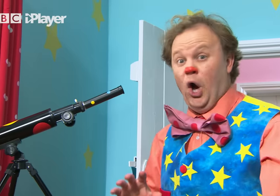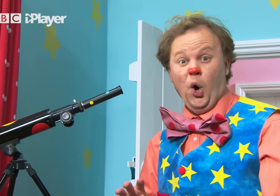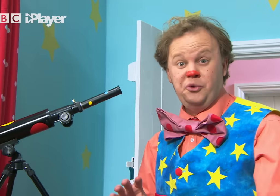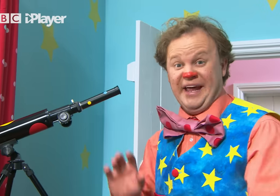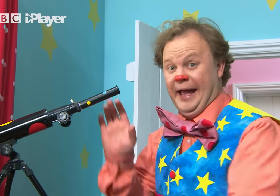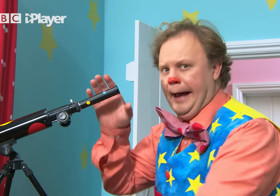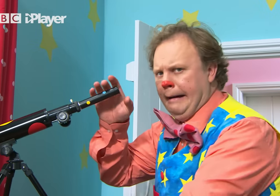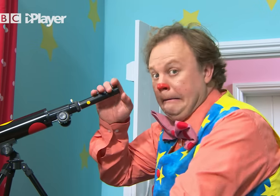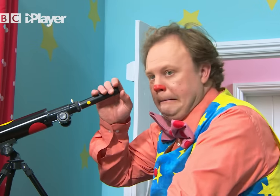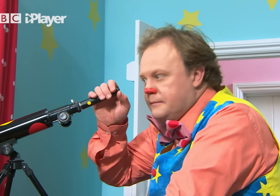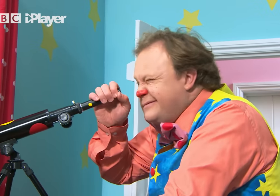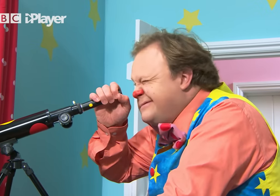Oh, dear.